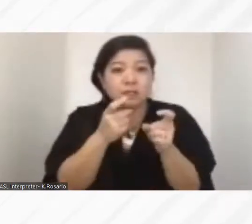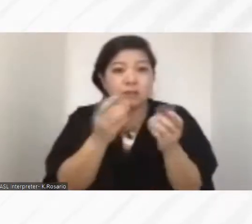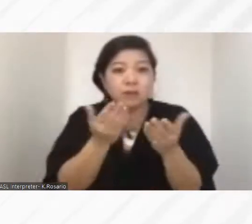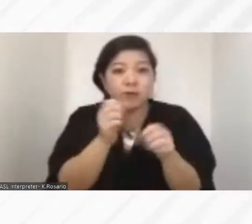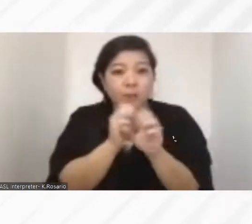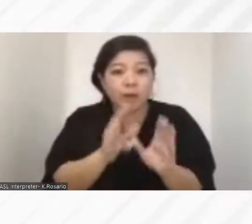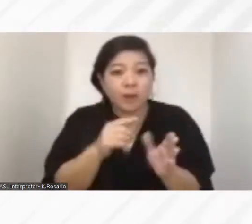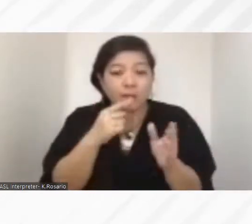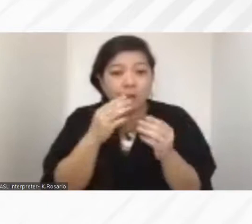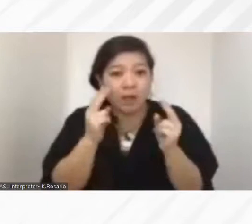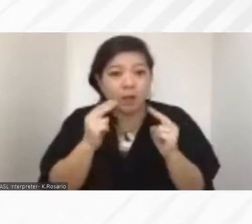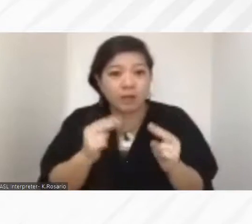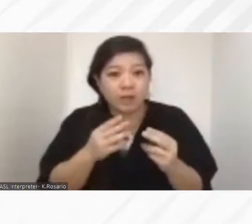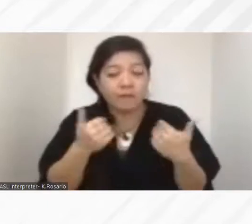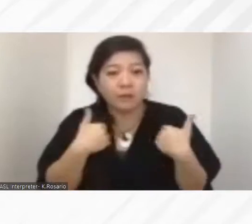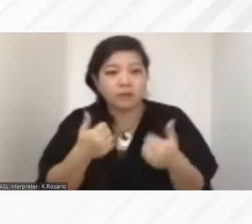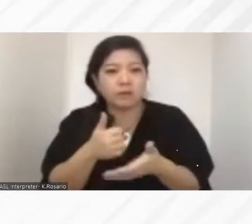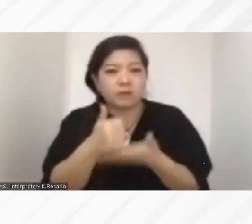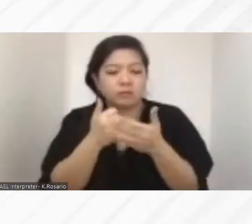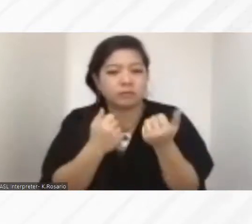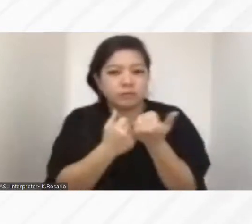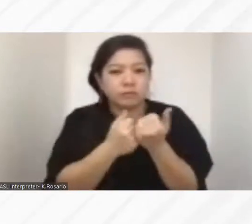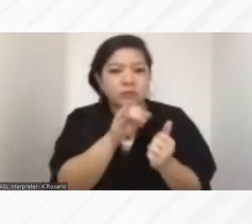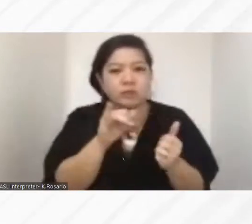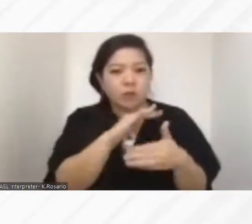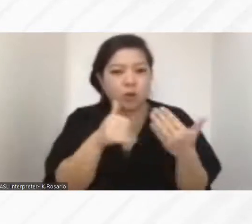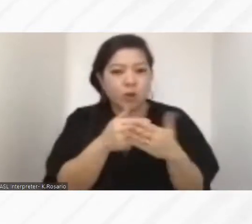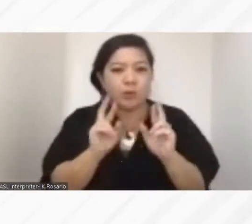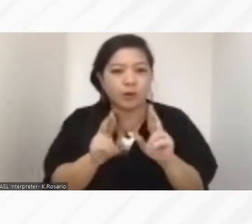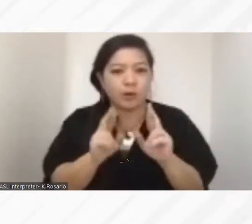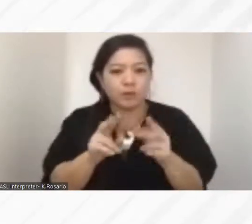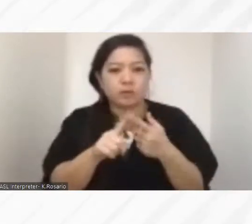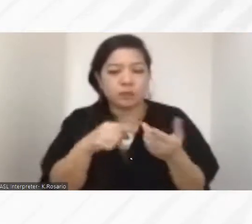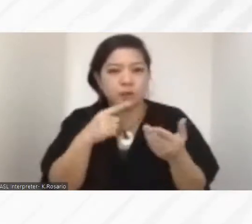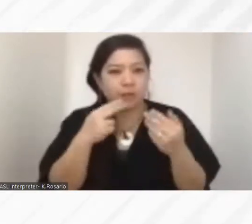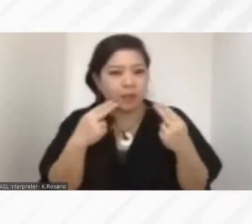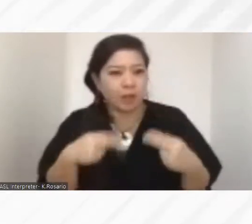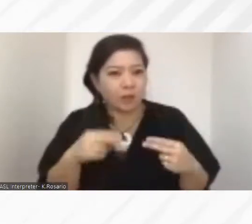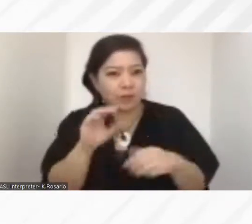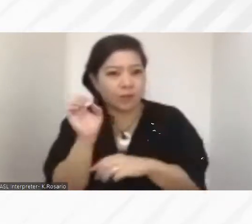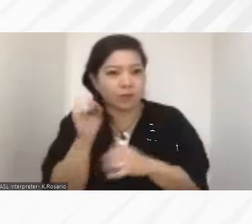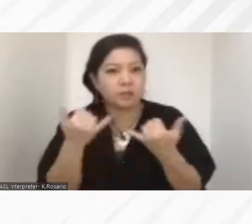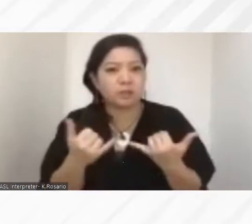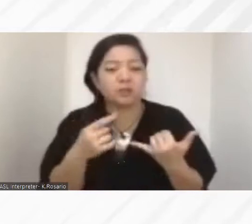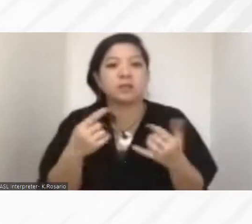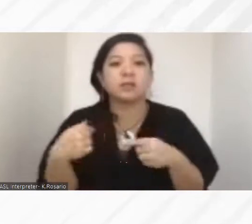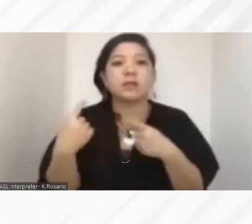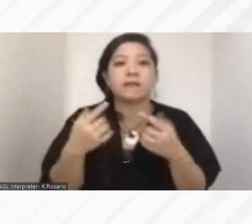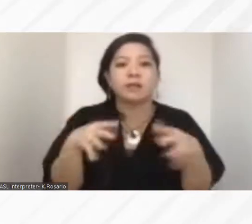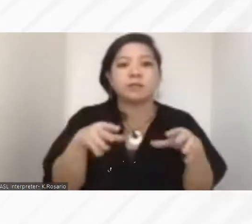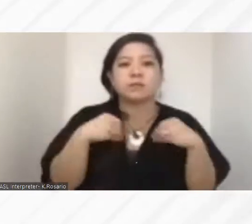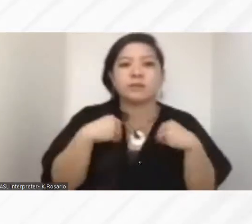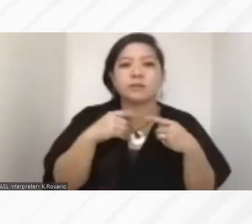a seat in the business plan. These are all in response to the public health crisis today. The acceptance of our new